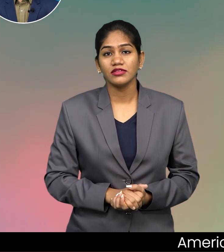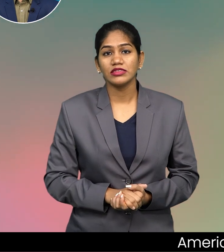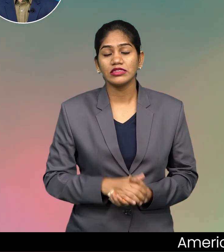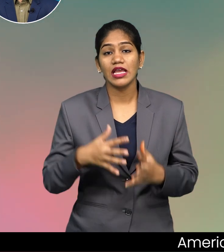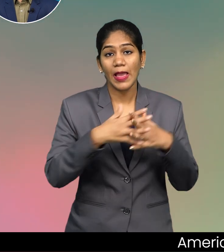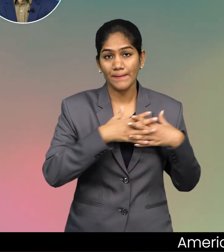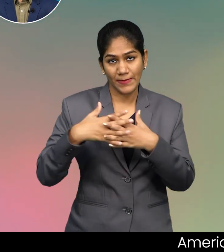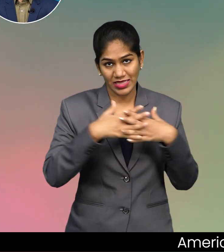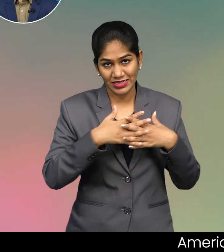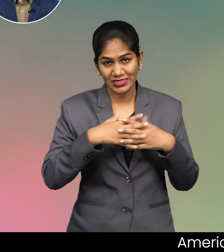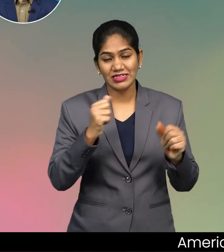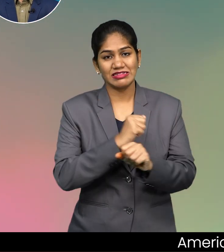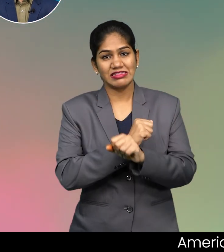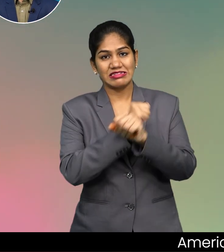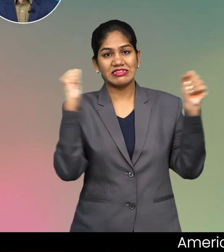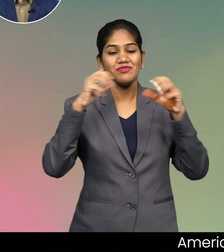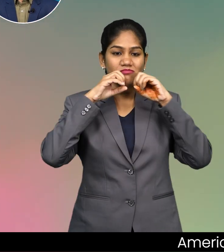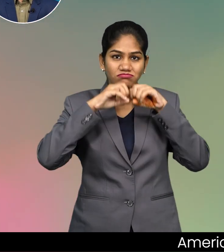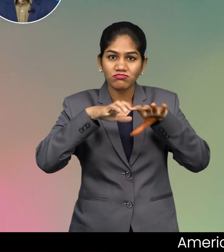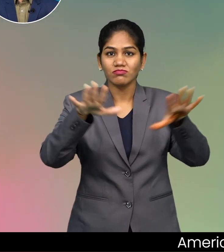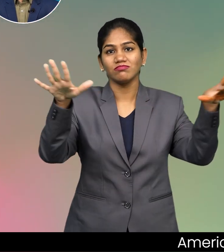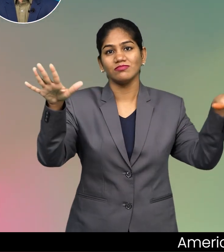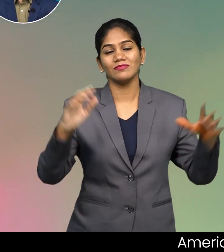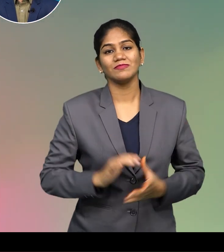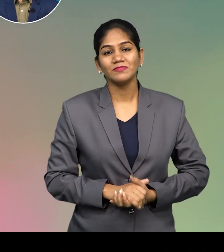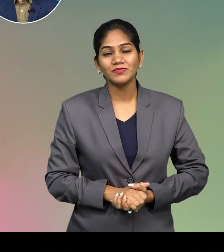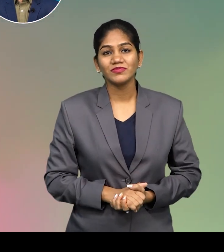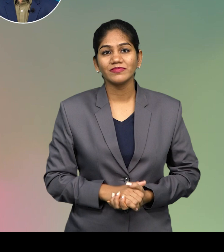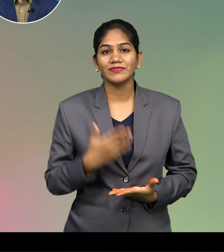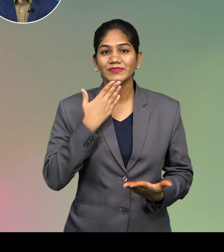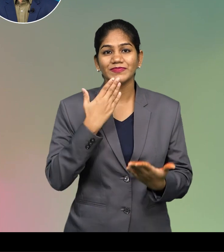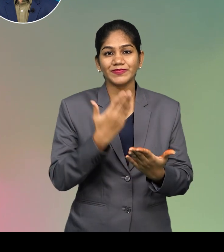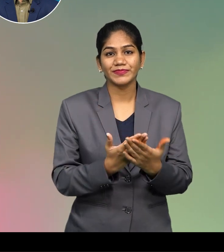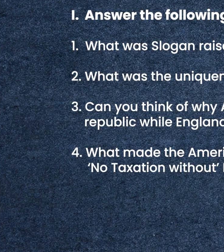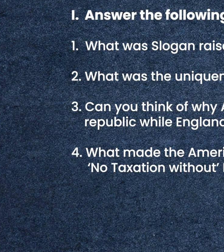Declaration of American Independence. Thank you.